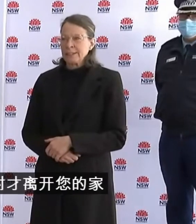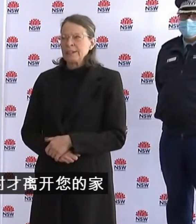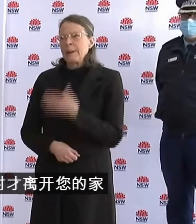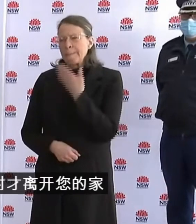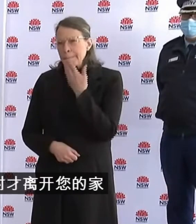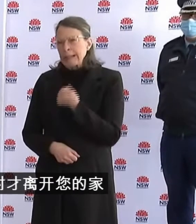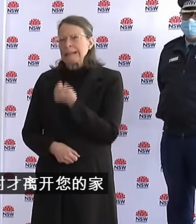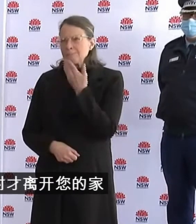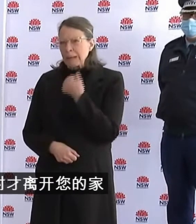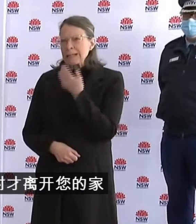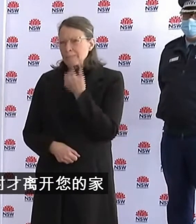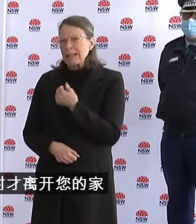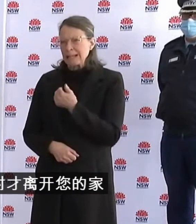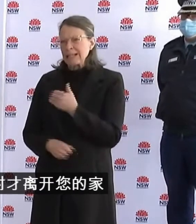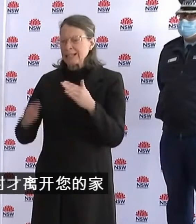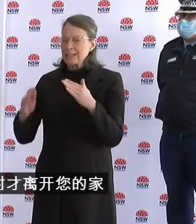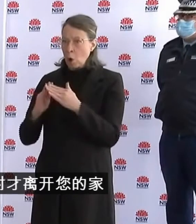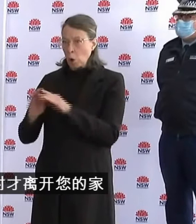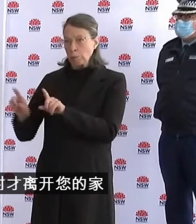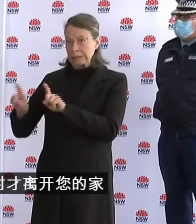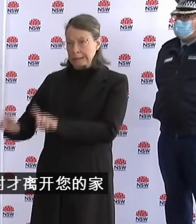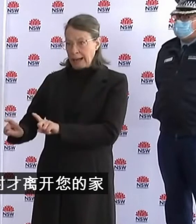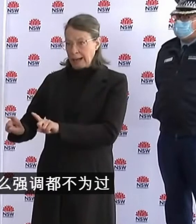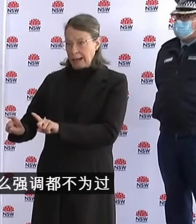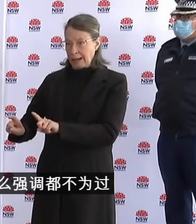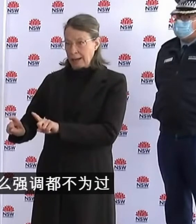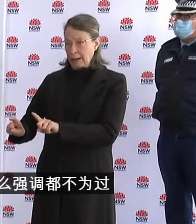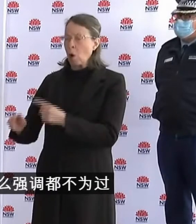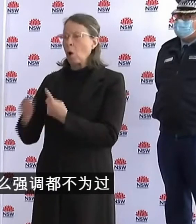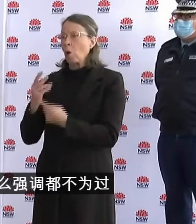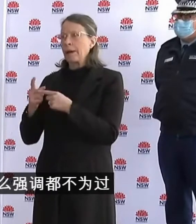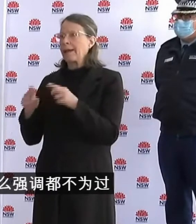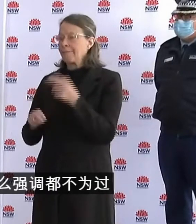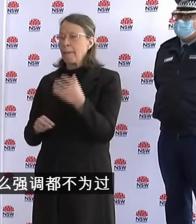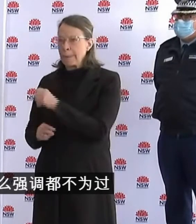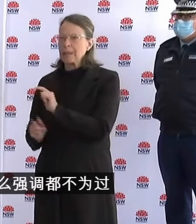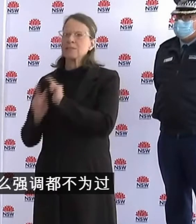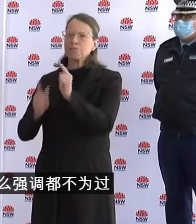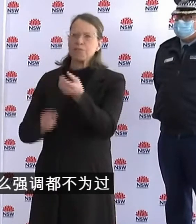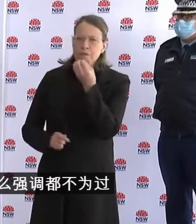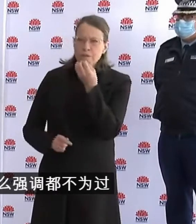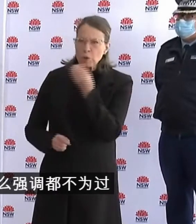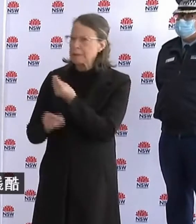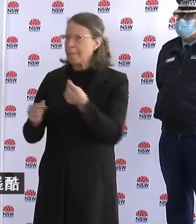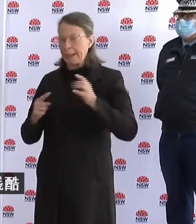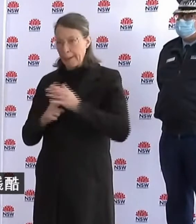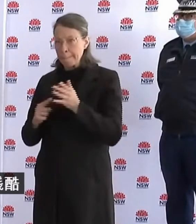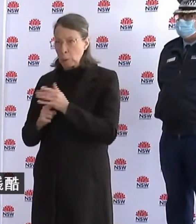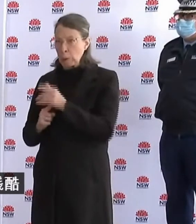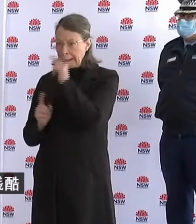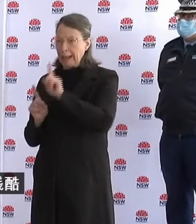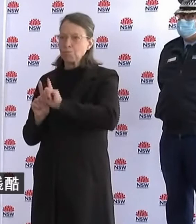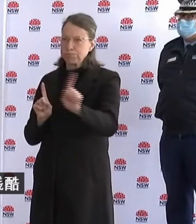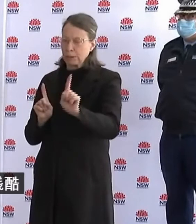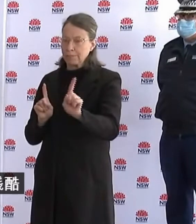please stay at home. Please only leave your home when you absolutely have to. We can't stress that enough. And we can't stress enough how contagious,